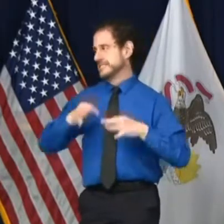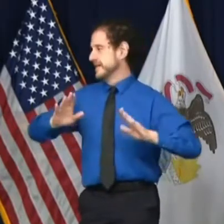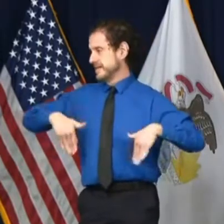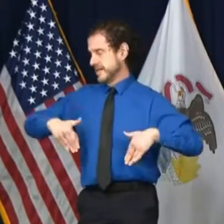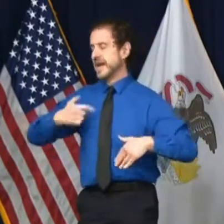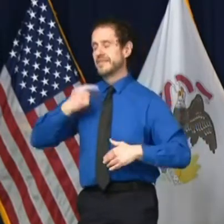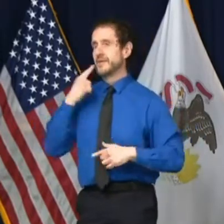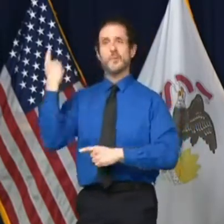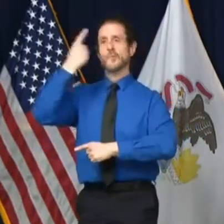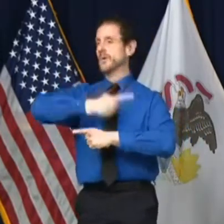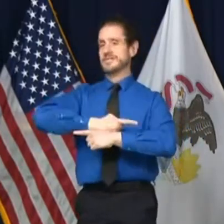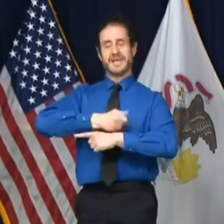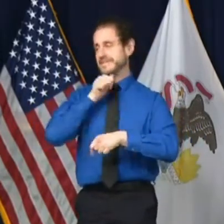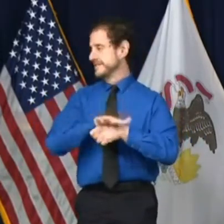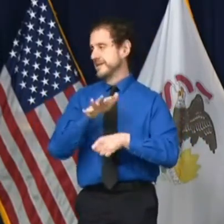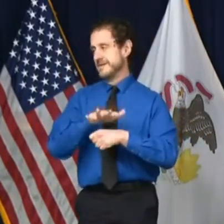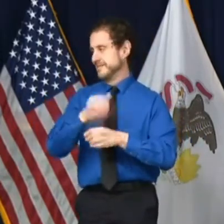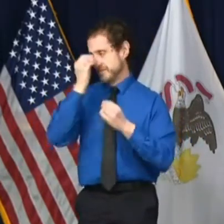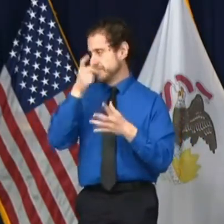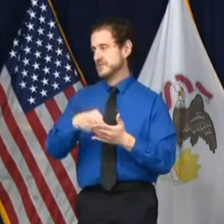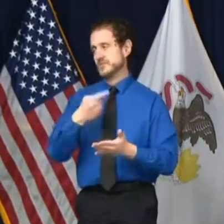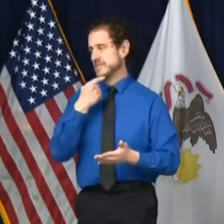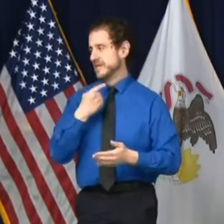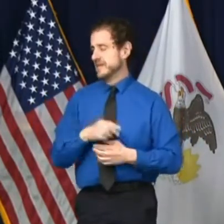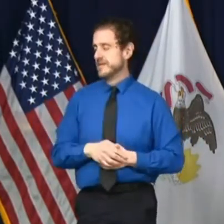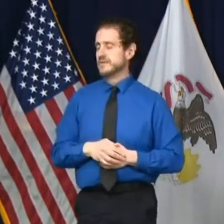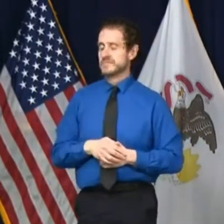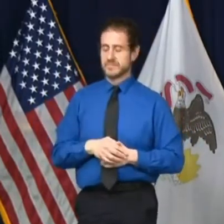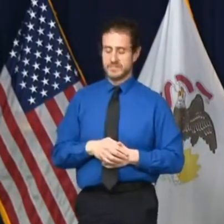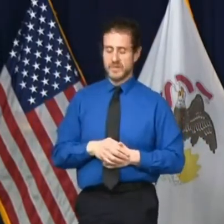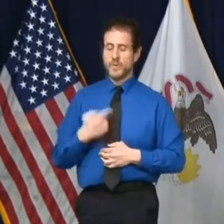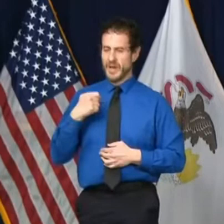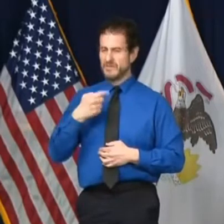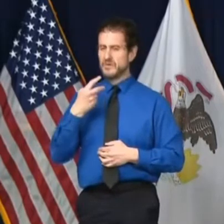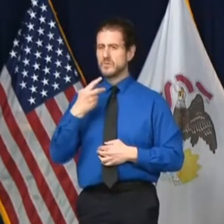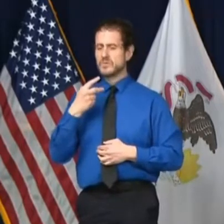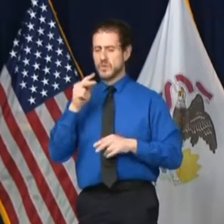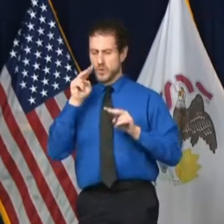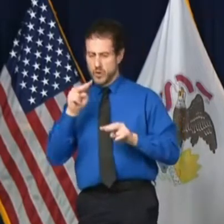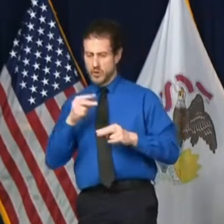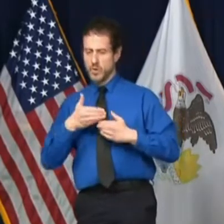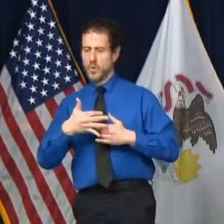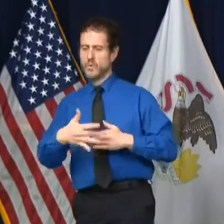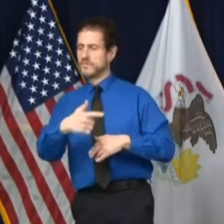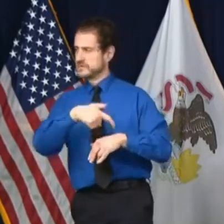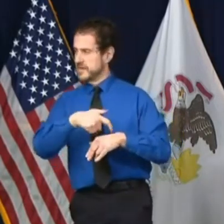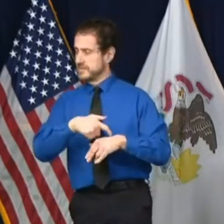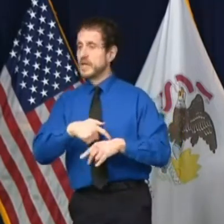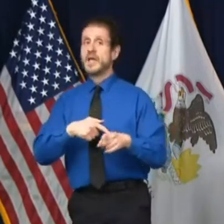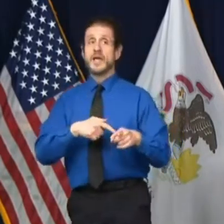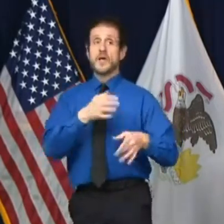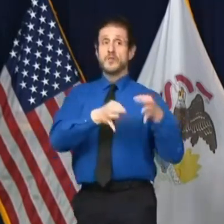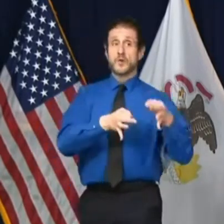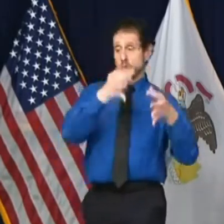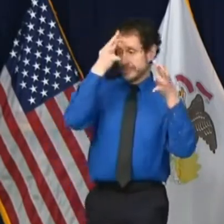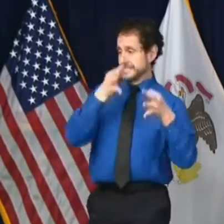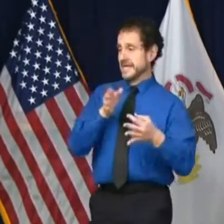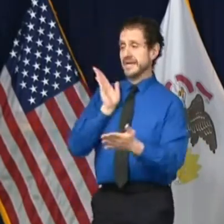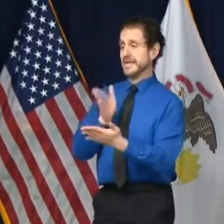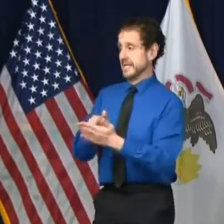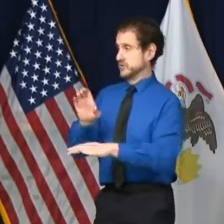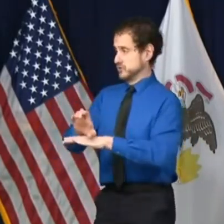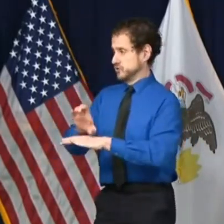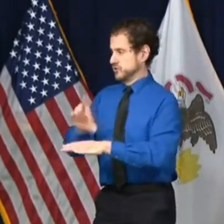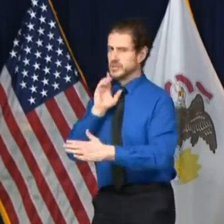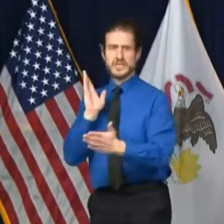But I think one day is not a helpful number to look at. As to the ruling in the case of the church, I want to remind